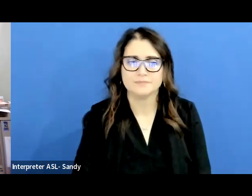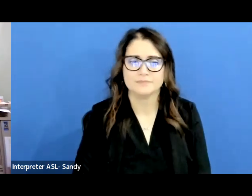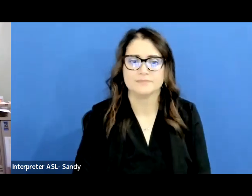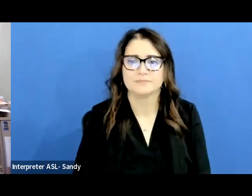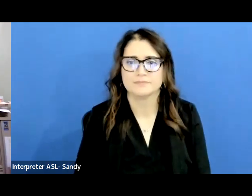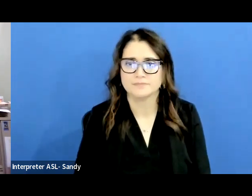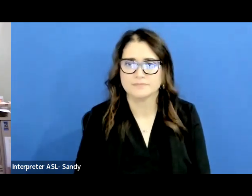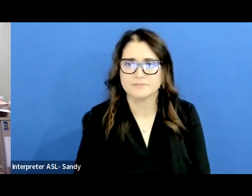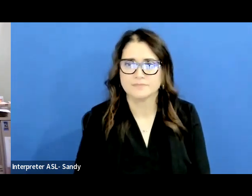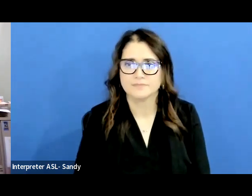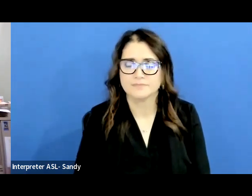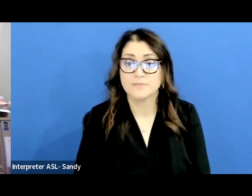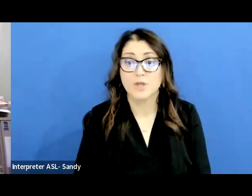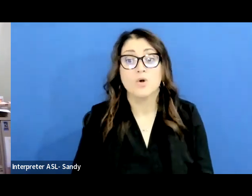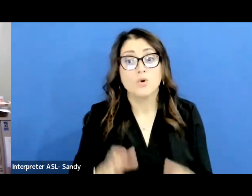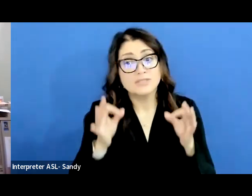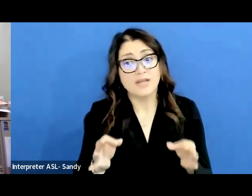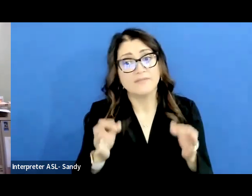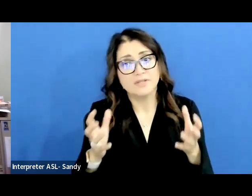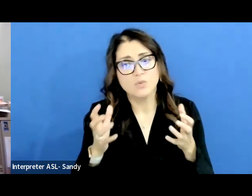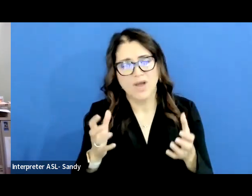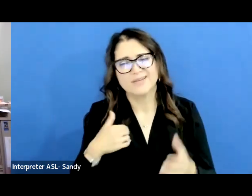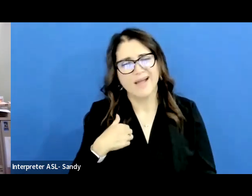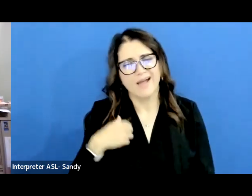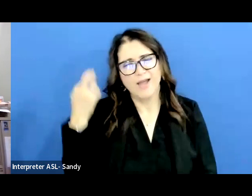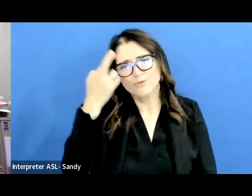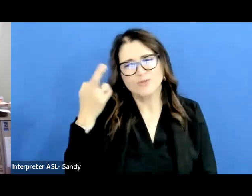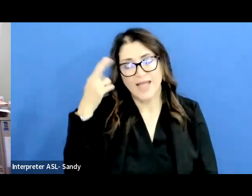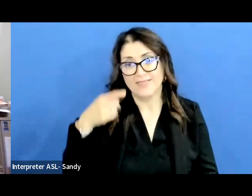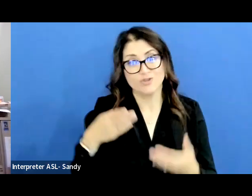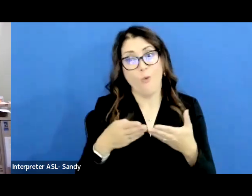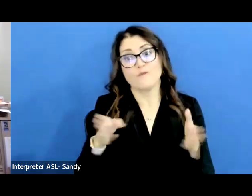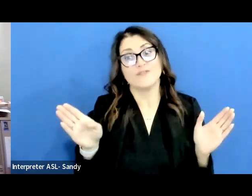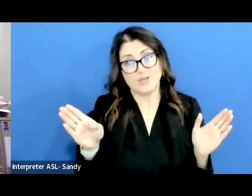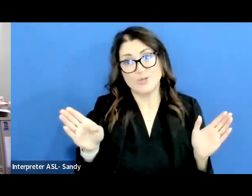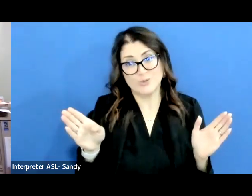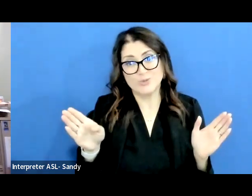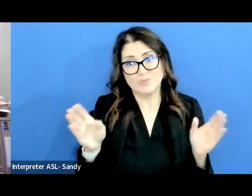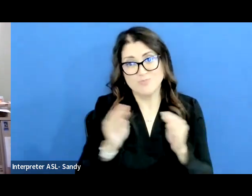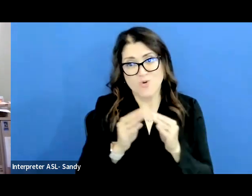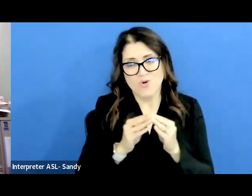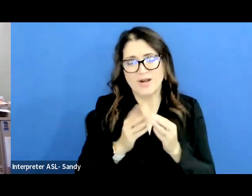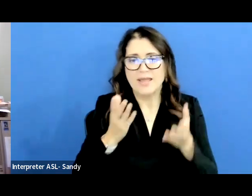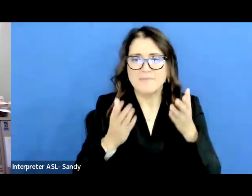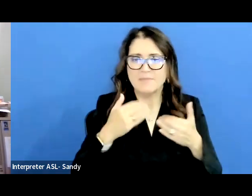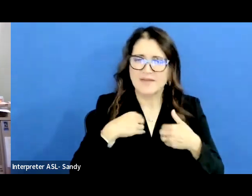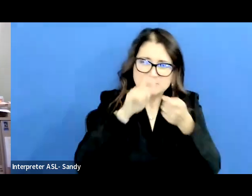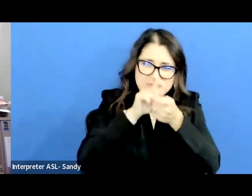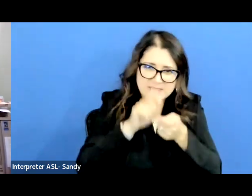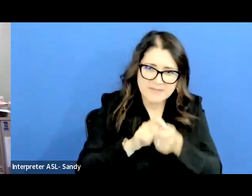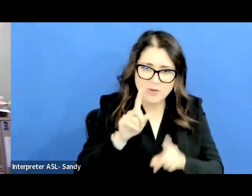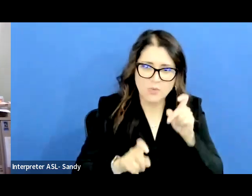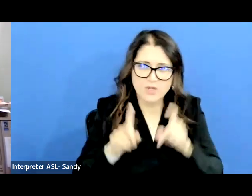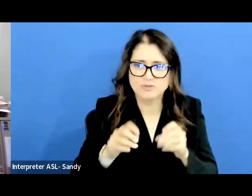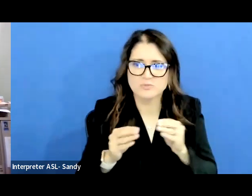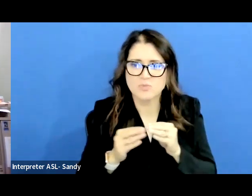We definitely want to, I realize this is an overview and you might have more specific questions. So